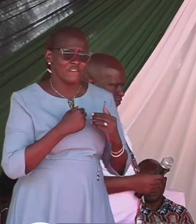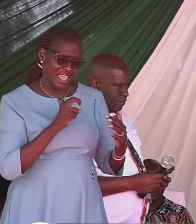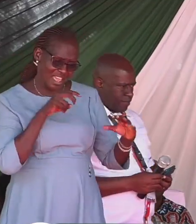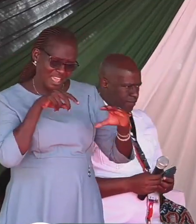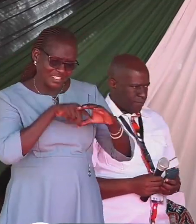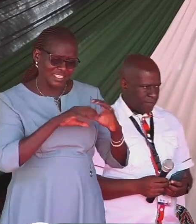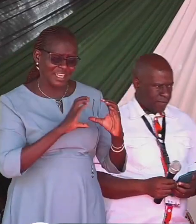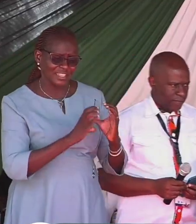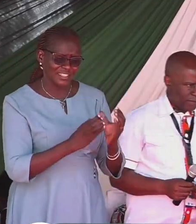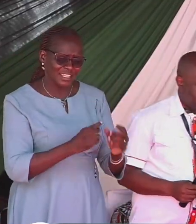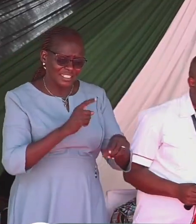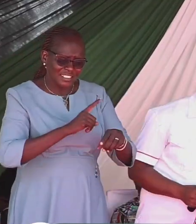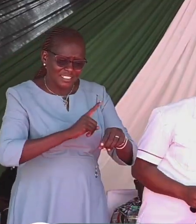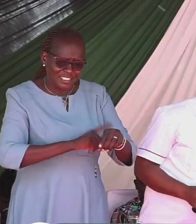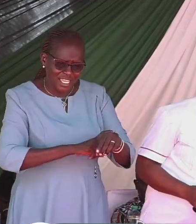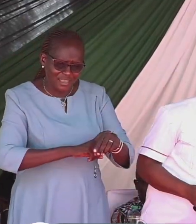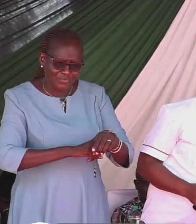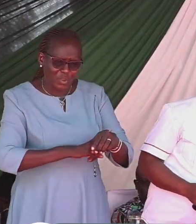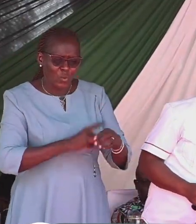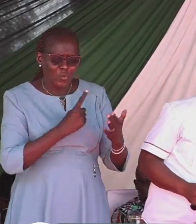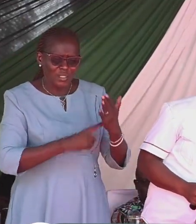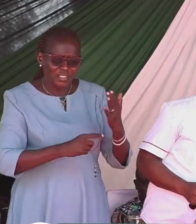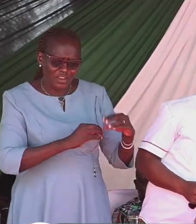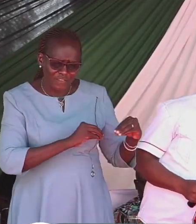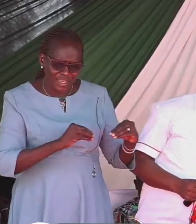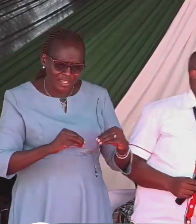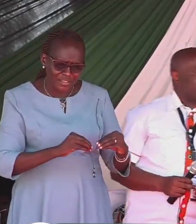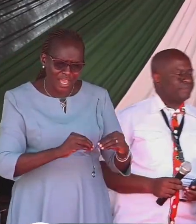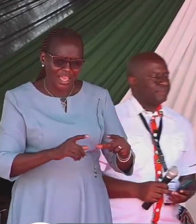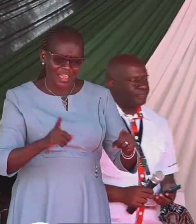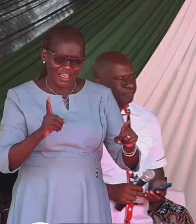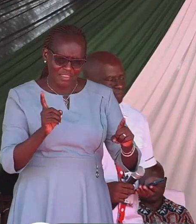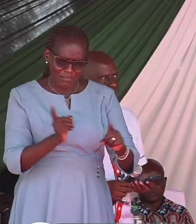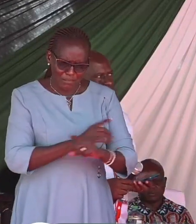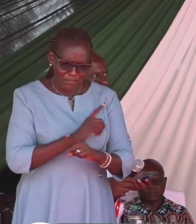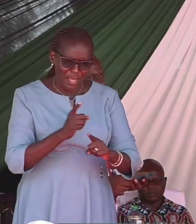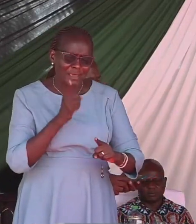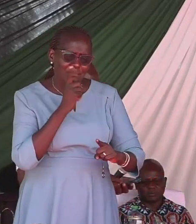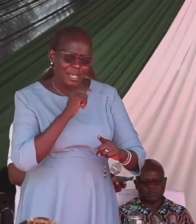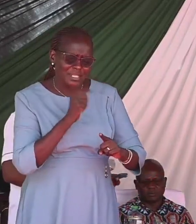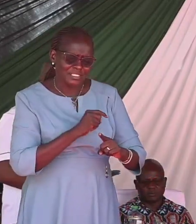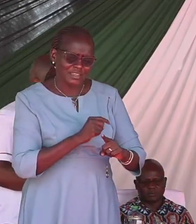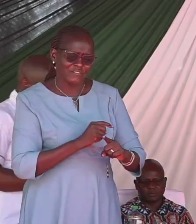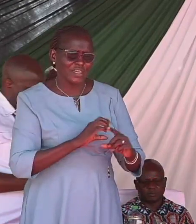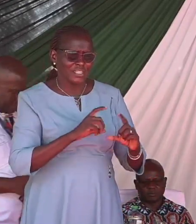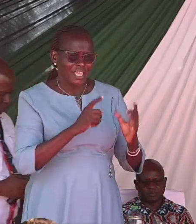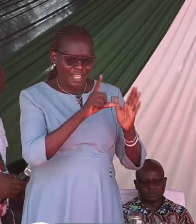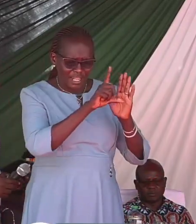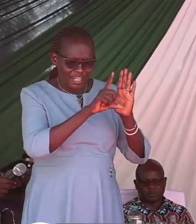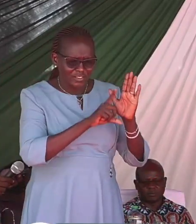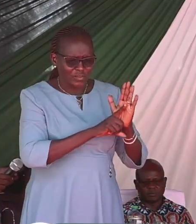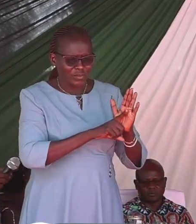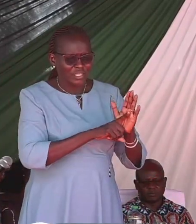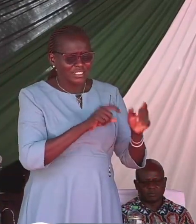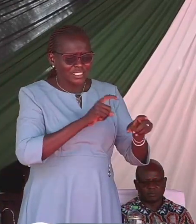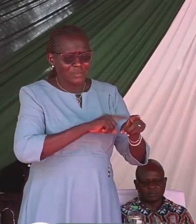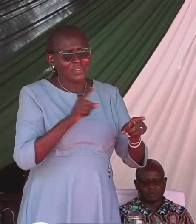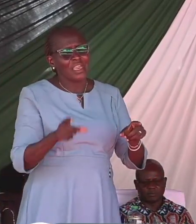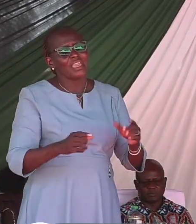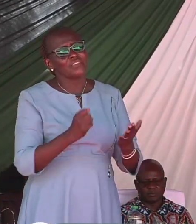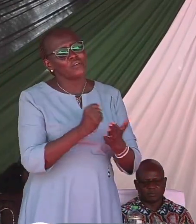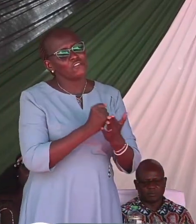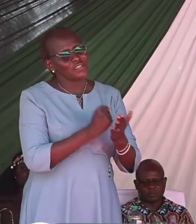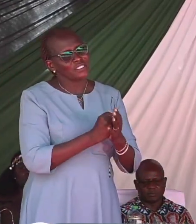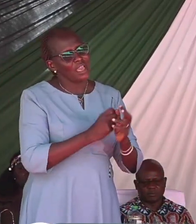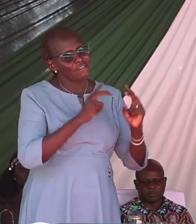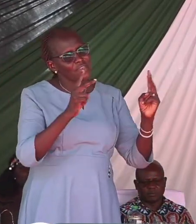class at whatever time, what that teacher has done, and the summary of that lesson at the comfort of your office. So it's a very good